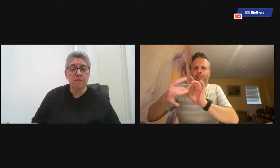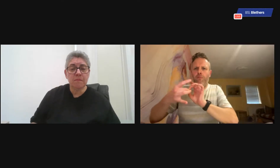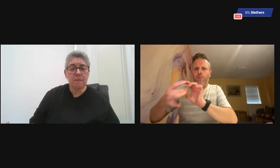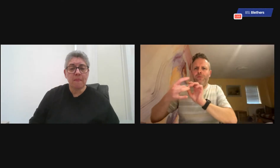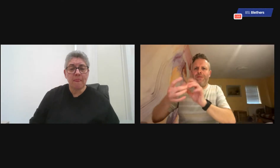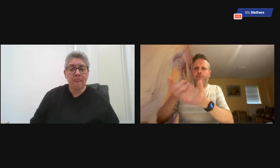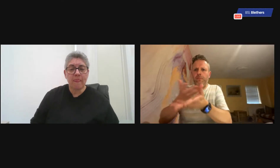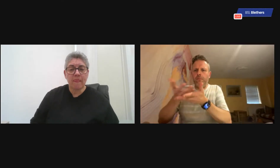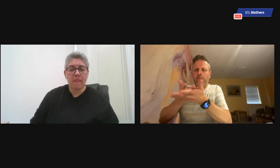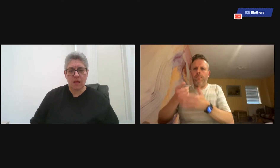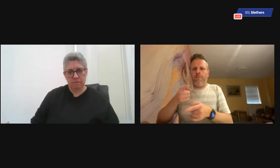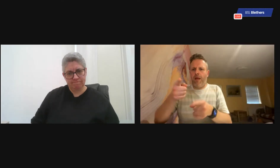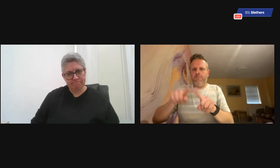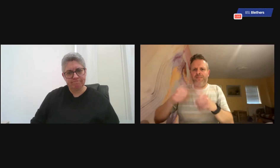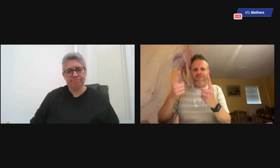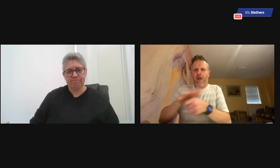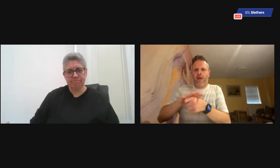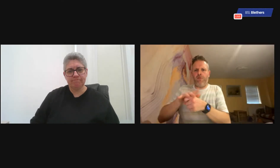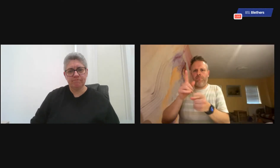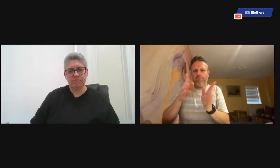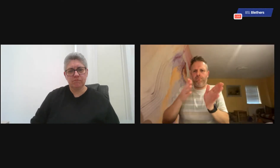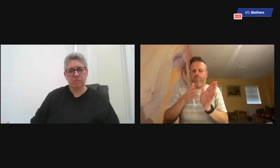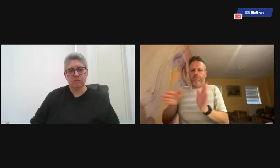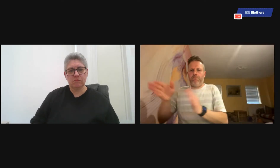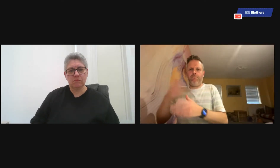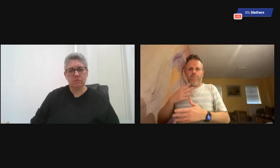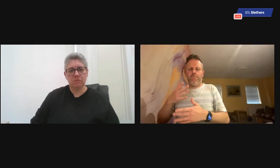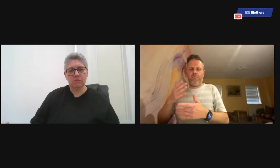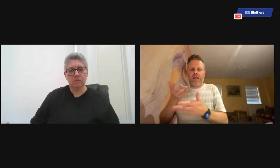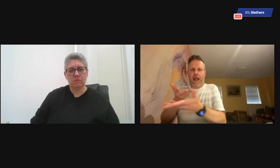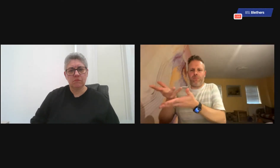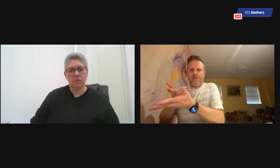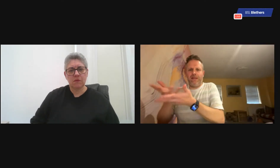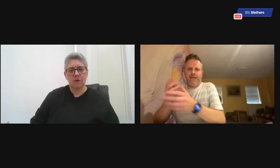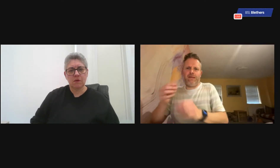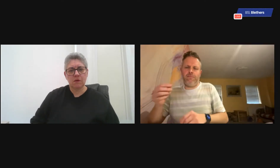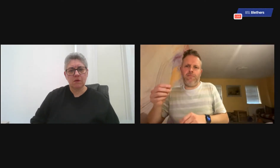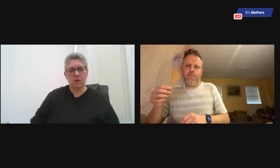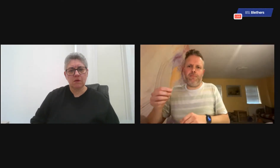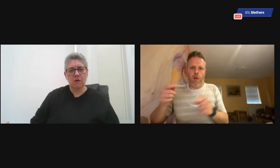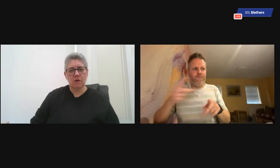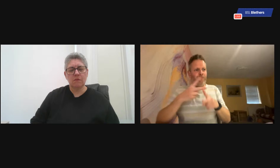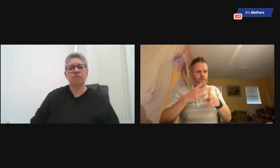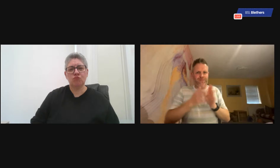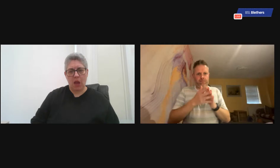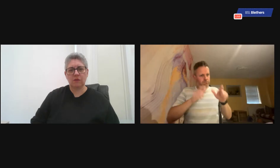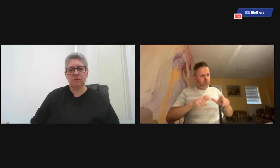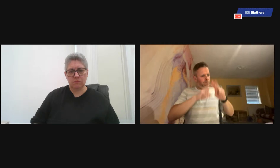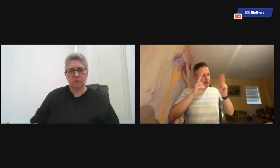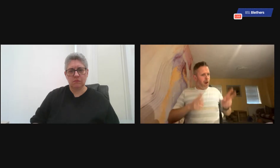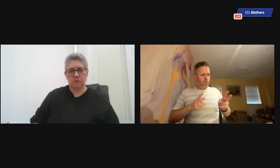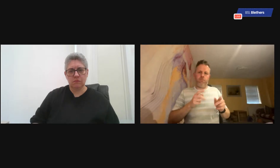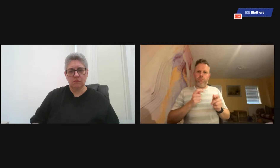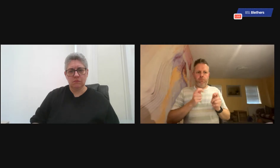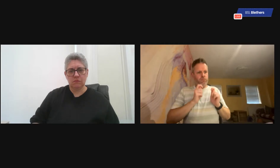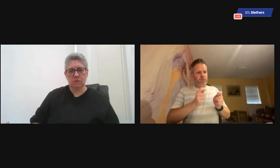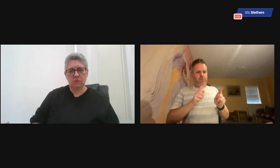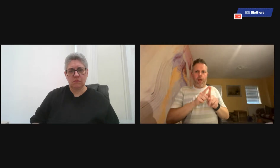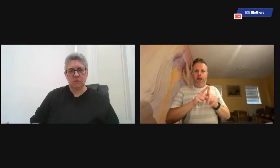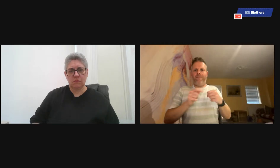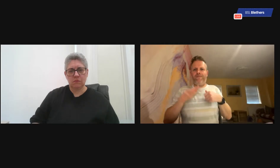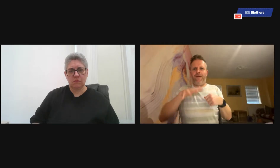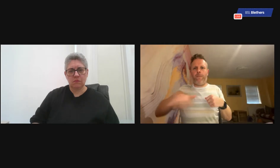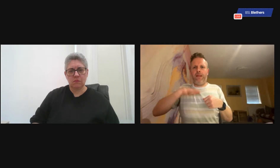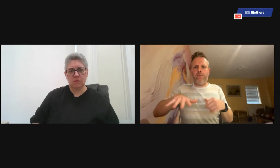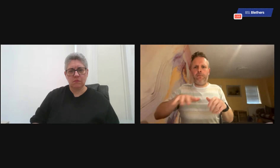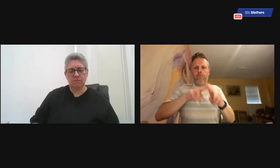home. Yeah. I think you're thinking about, need to think about building a relationship with that child. I think they have